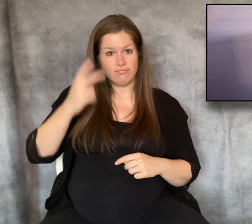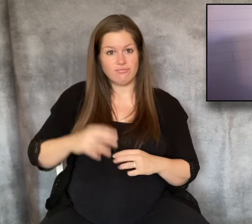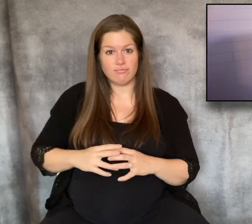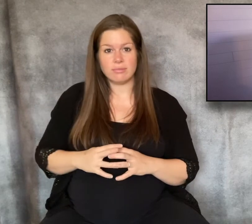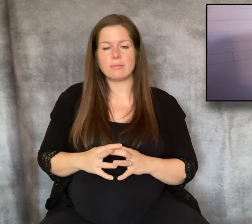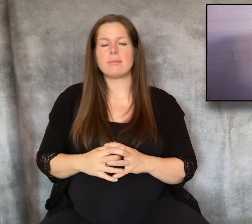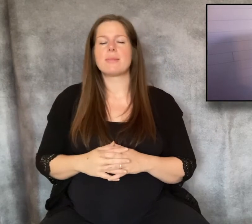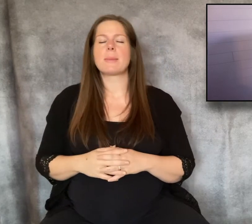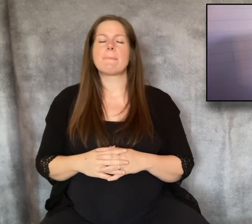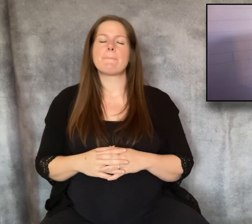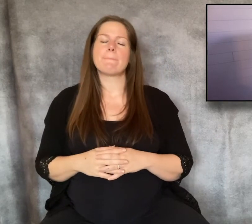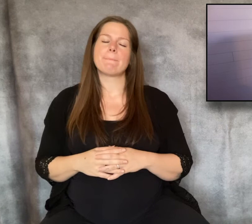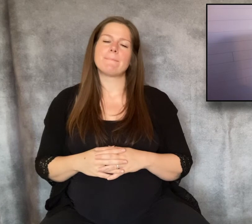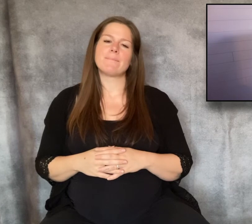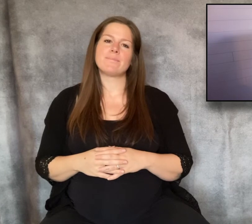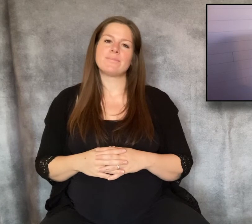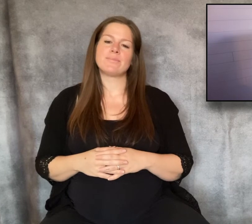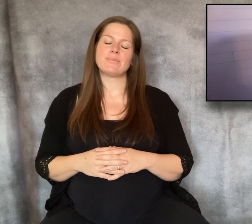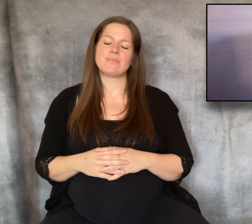asking the question.